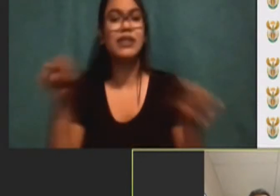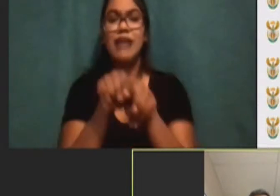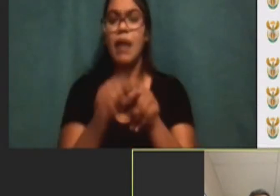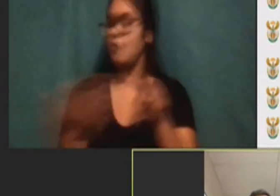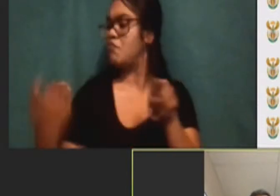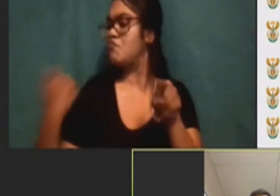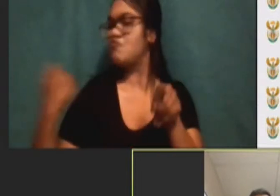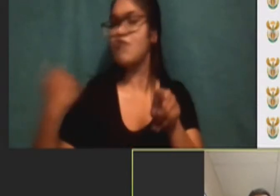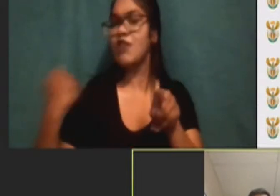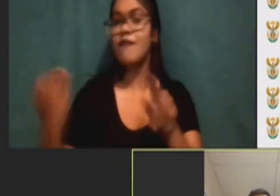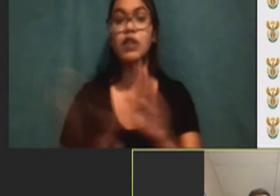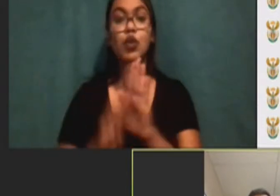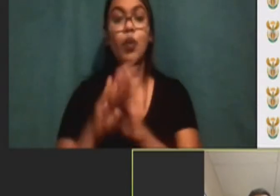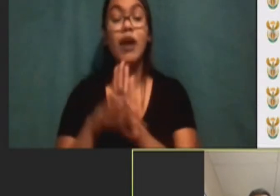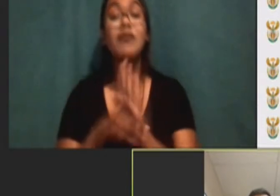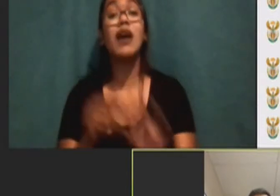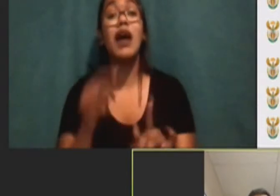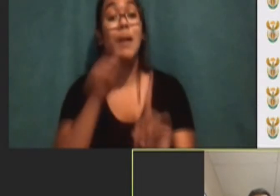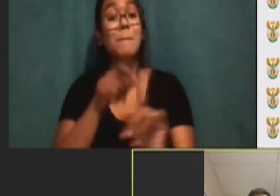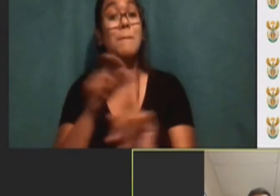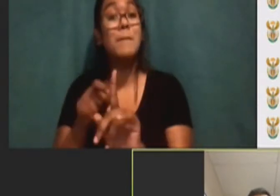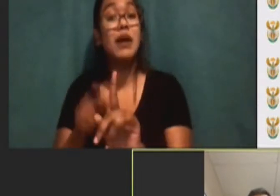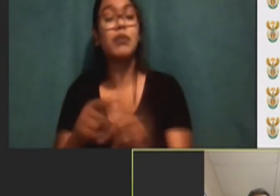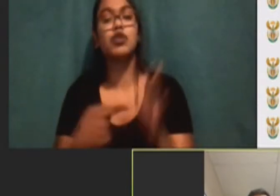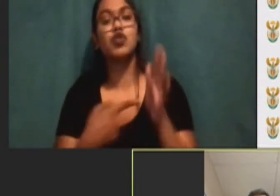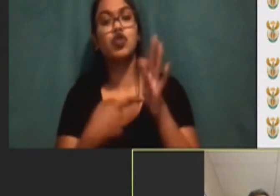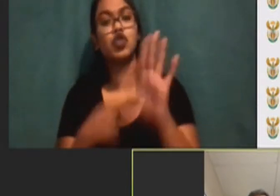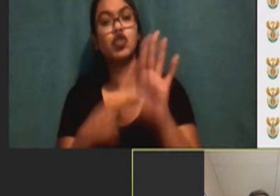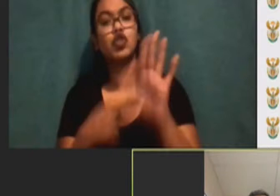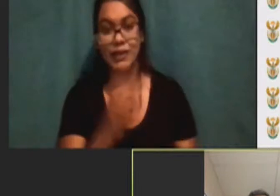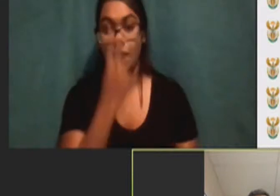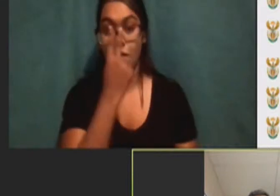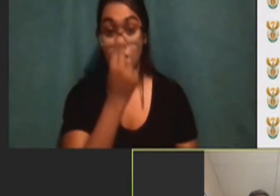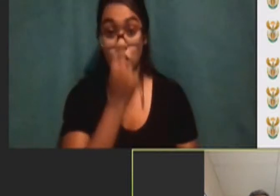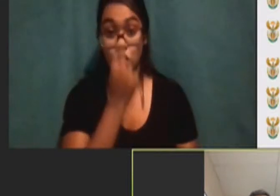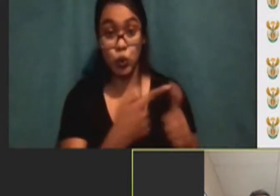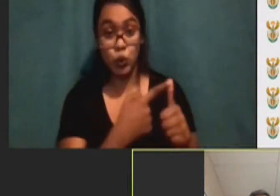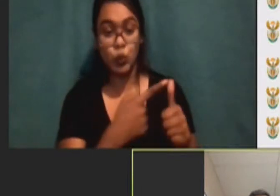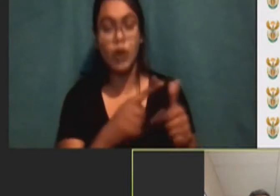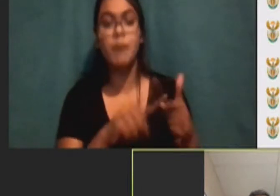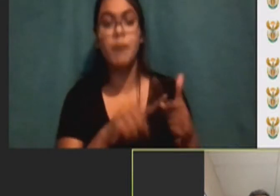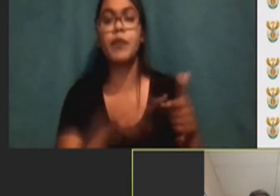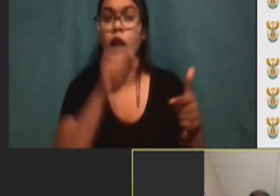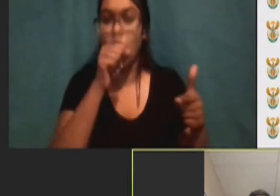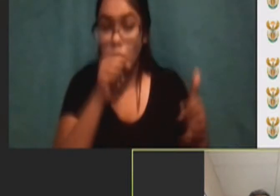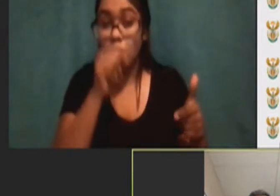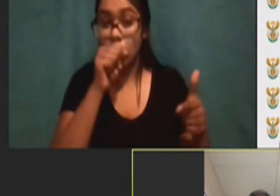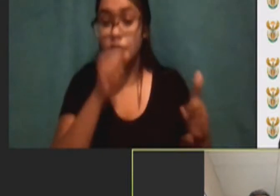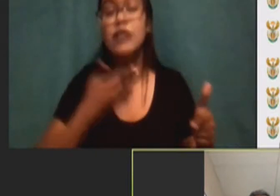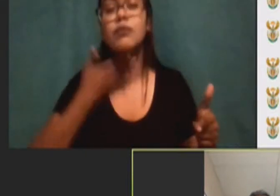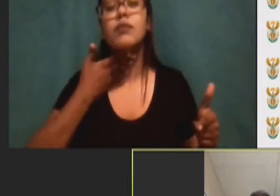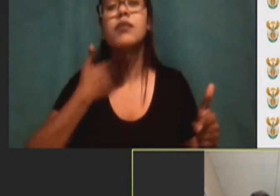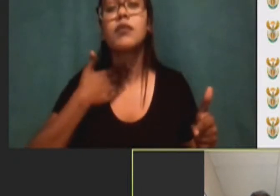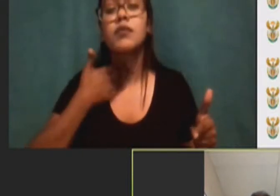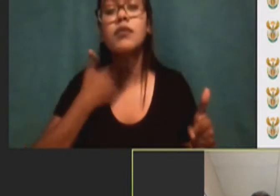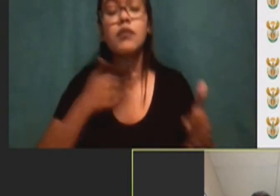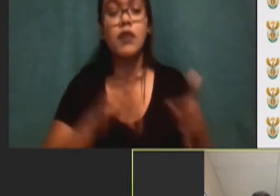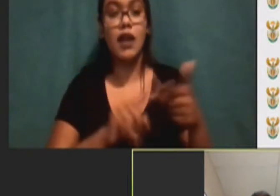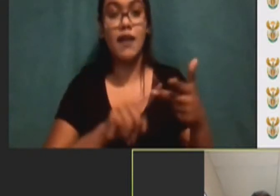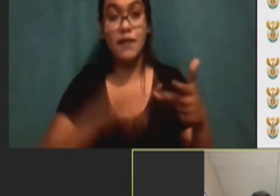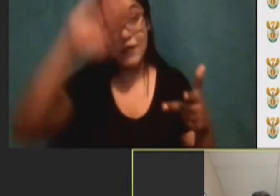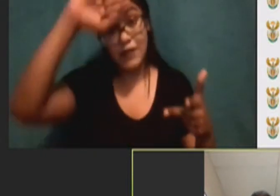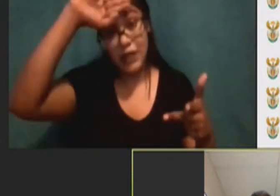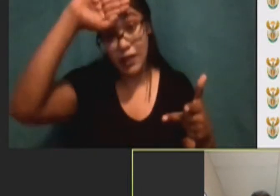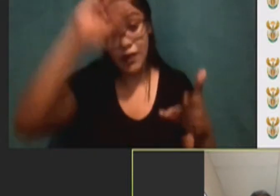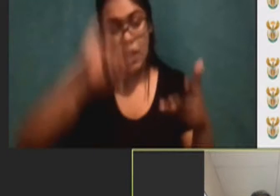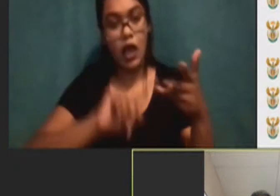lot of patients presenting with the flu-like symptoms, dry cough, fever, body pains, even night